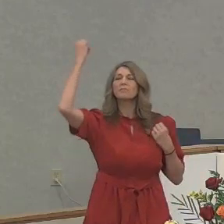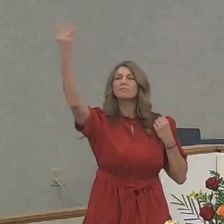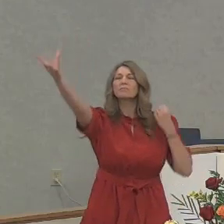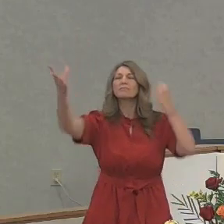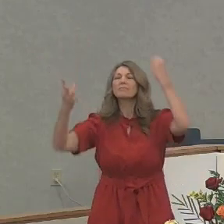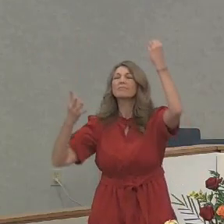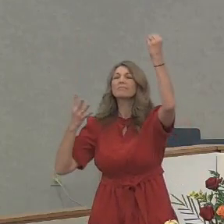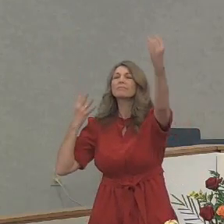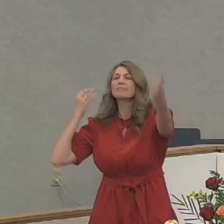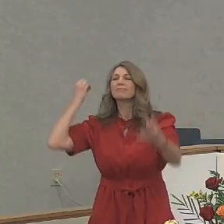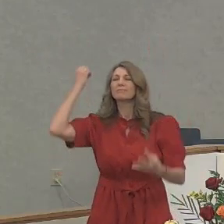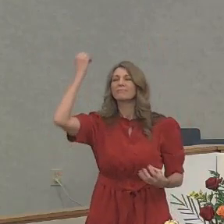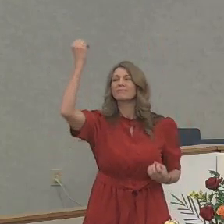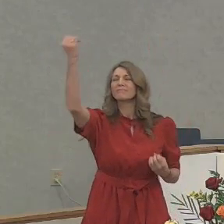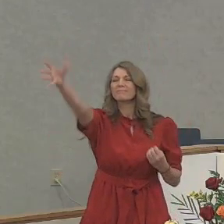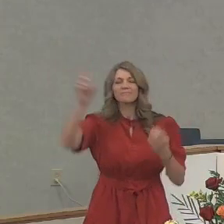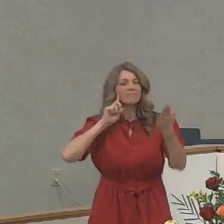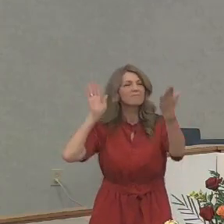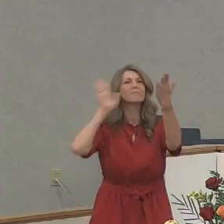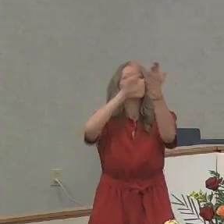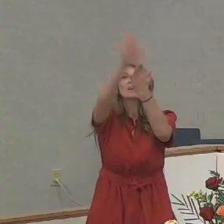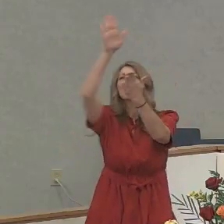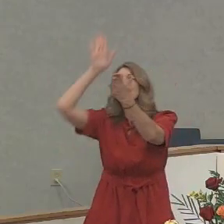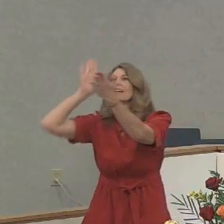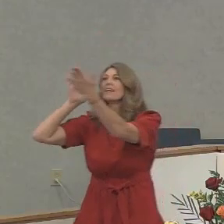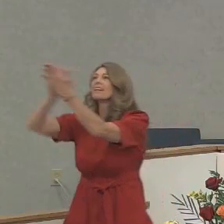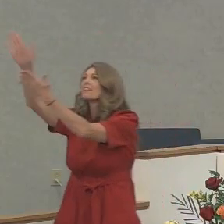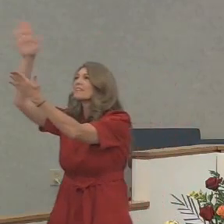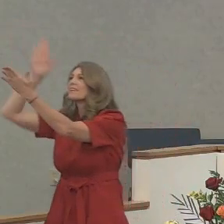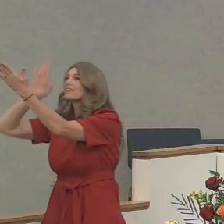I will praise him